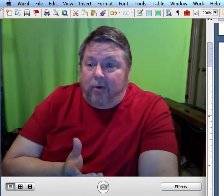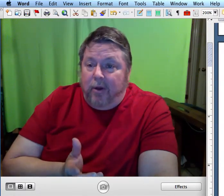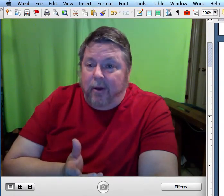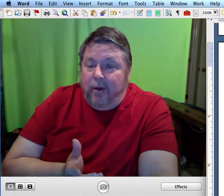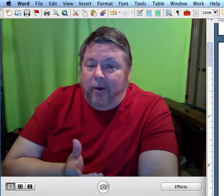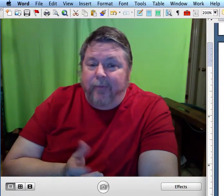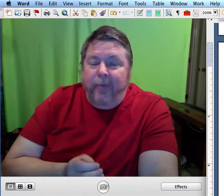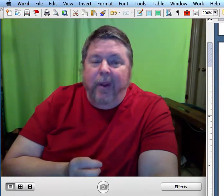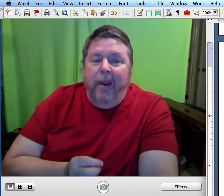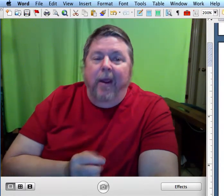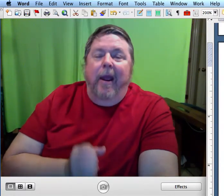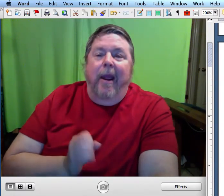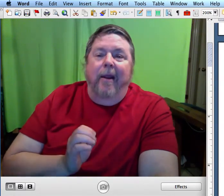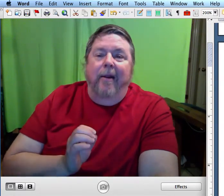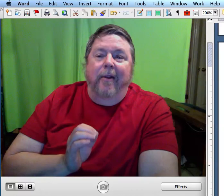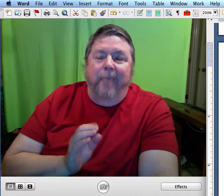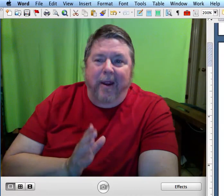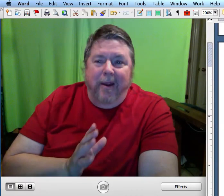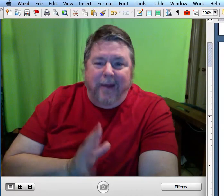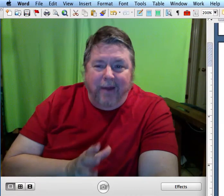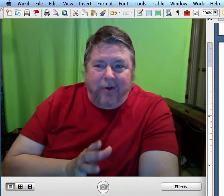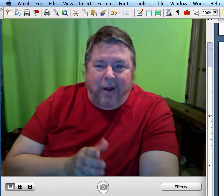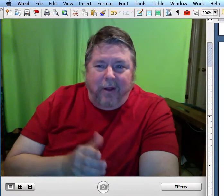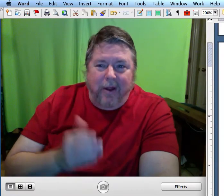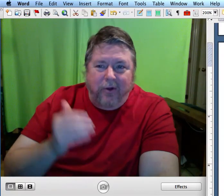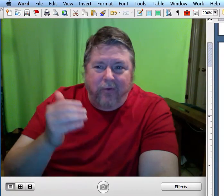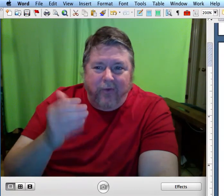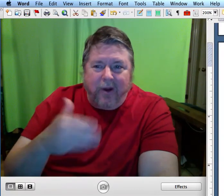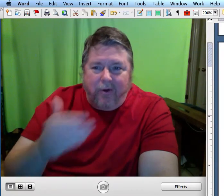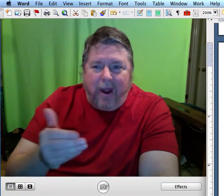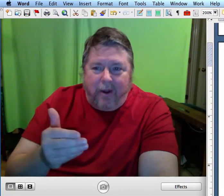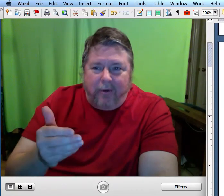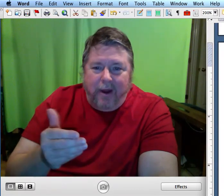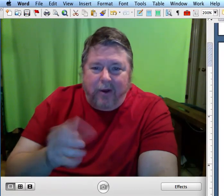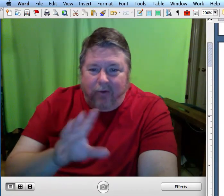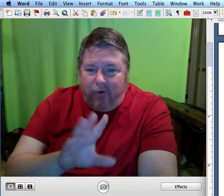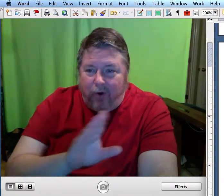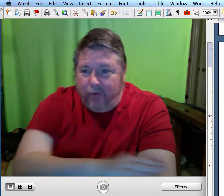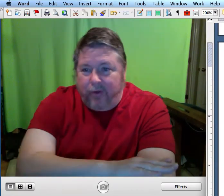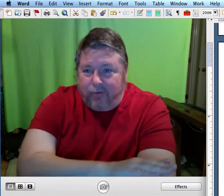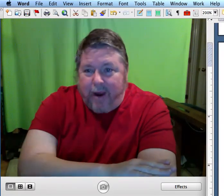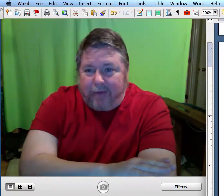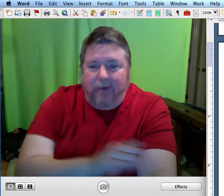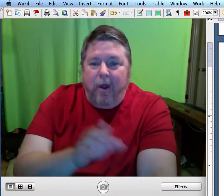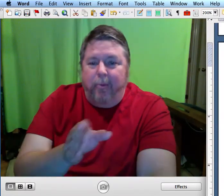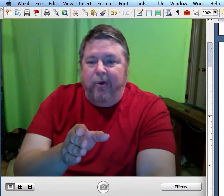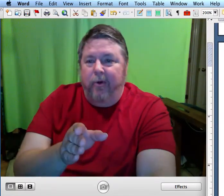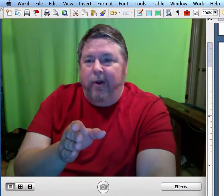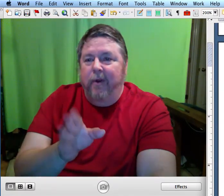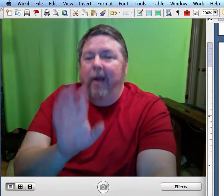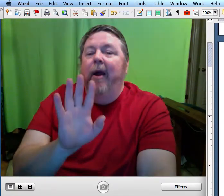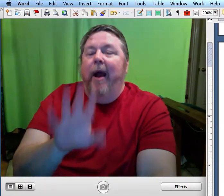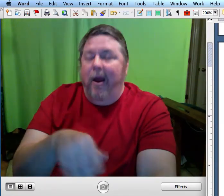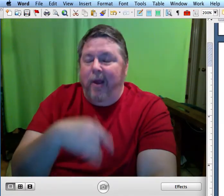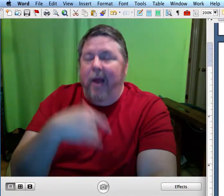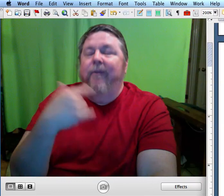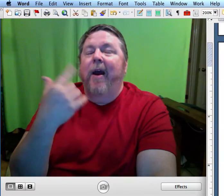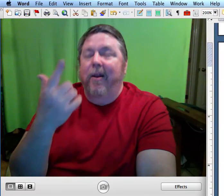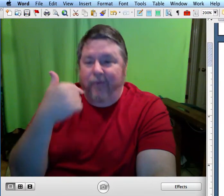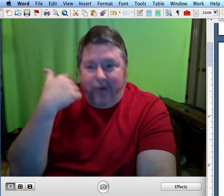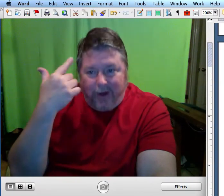don't. And it's my intention that you figure out and convert all the threats into opportunities.